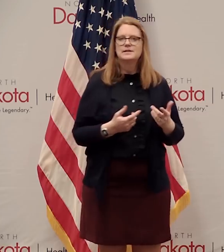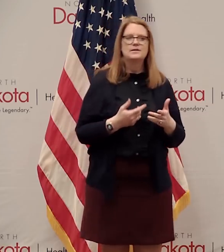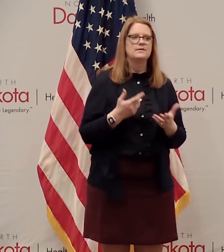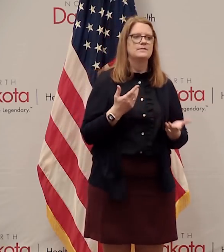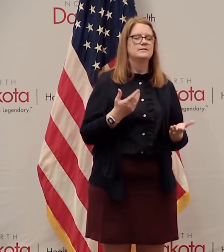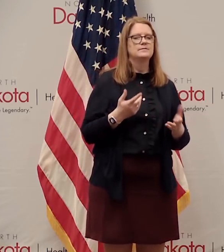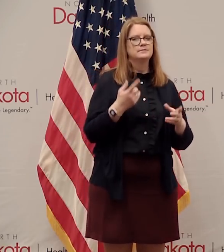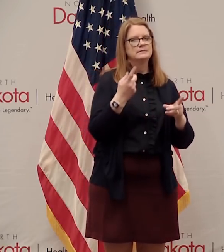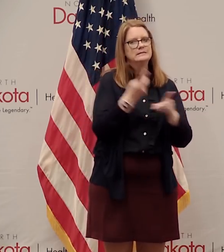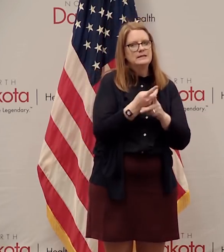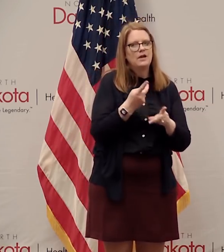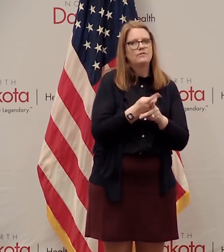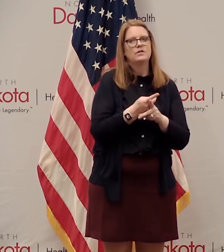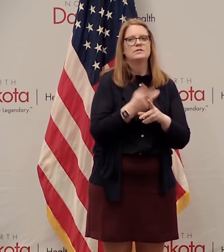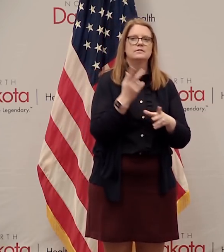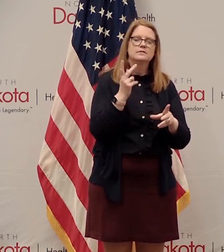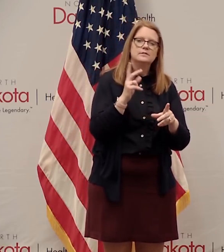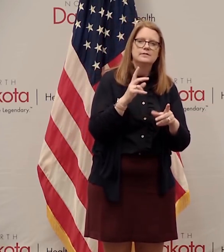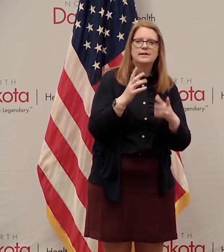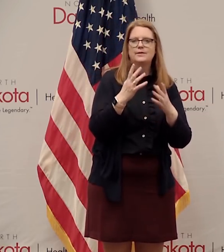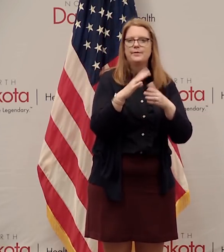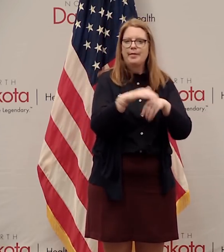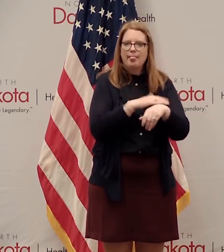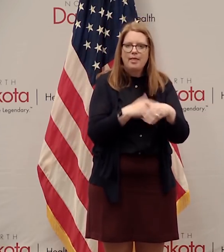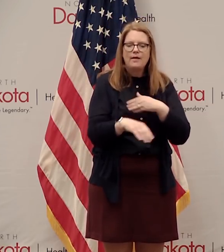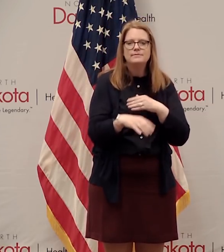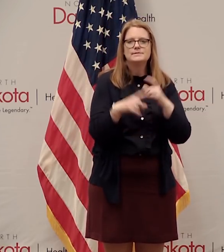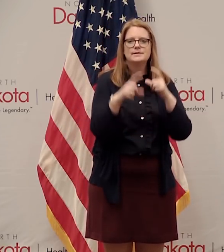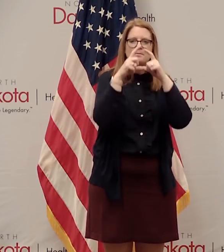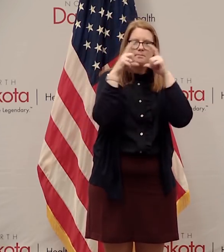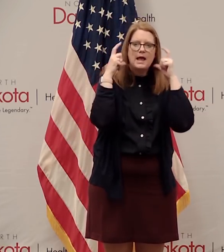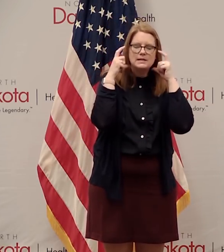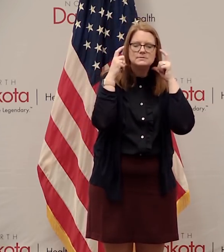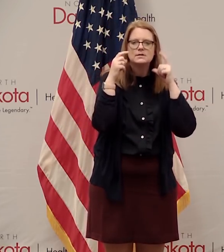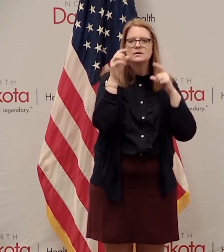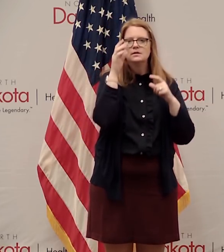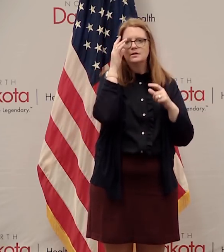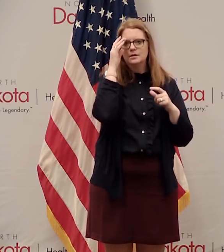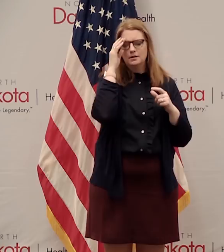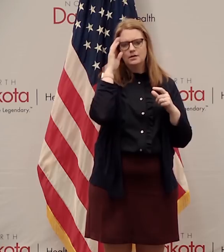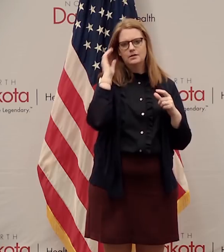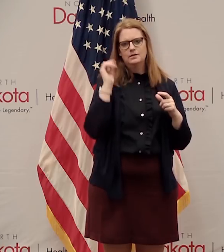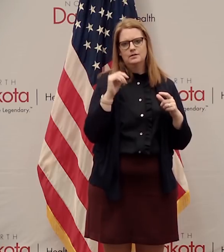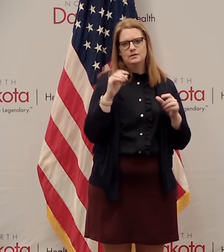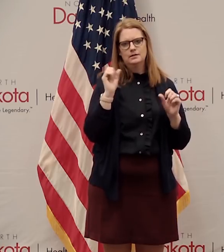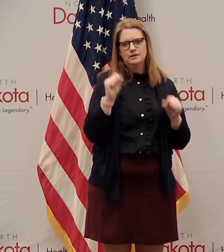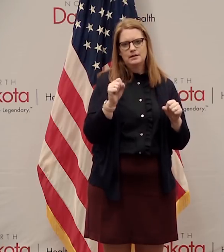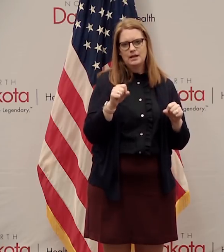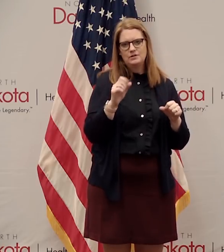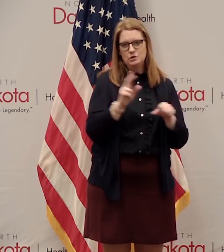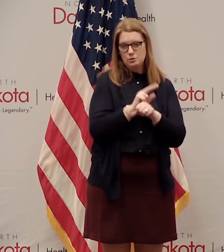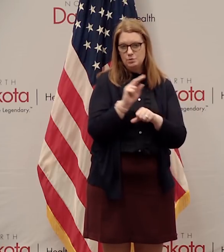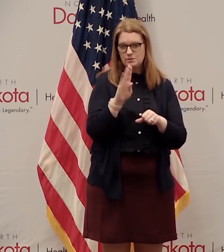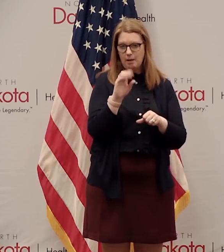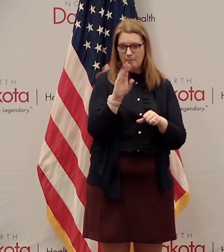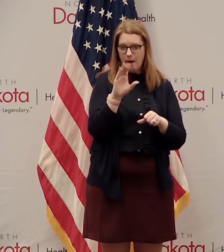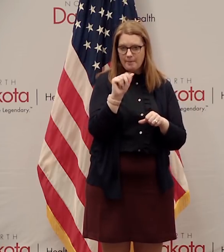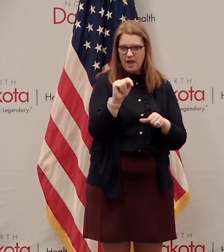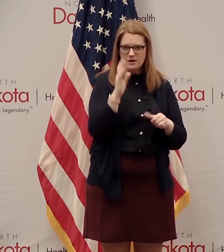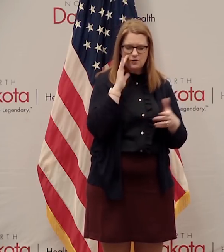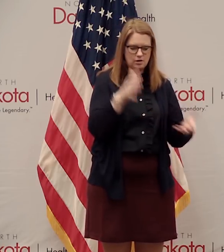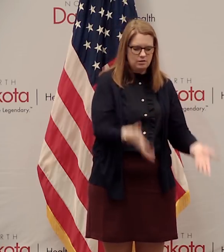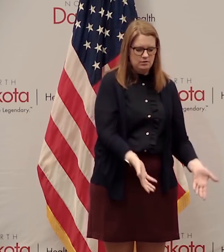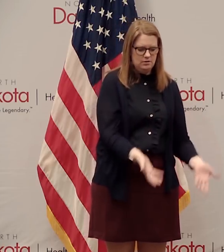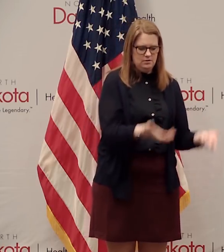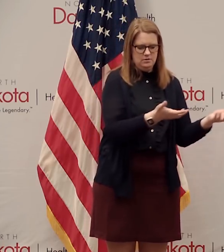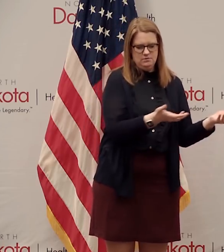exercise caution? I mean, gloves, masks, again, or if you can manage with a bobcat as opposed to a line of people